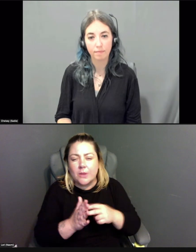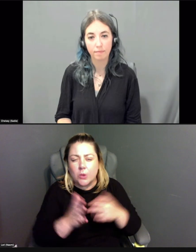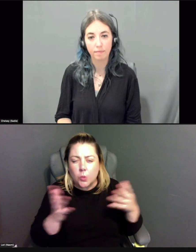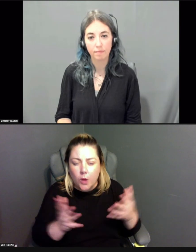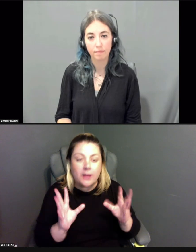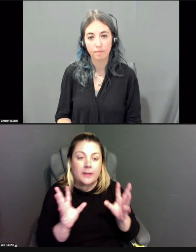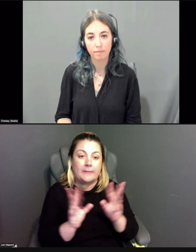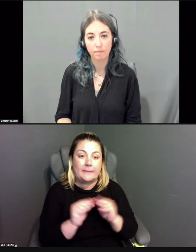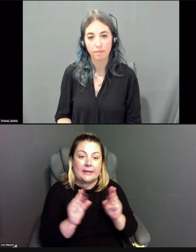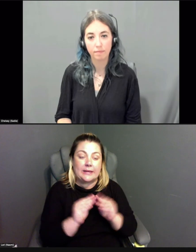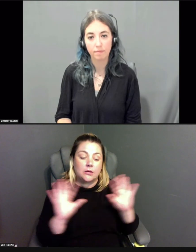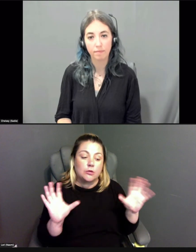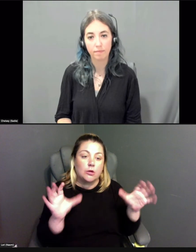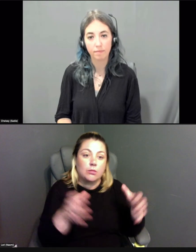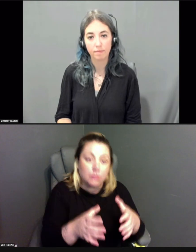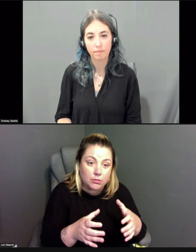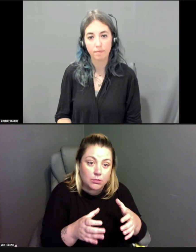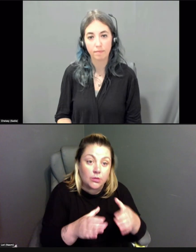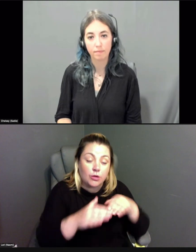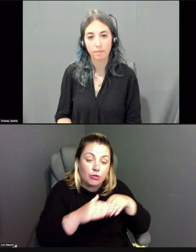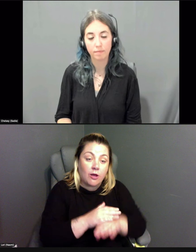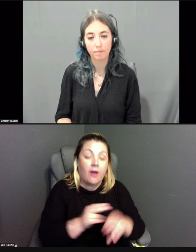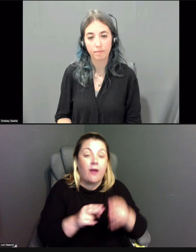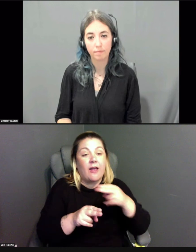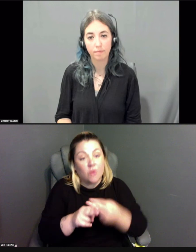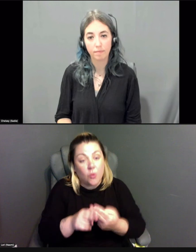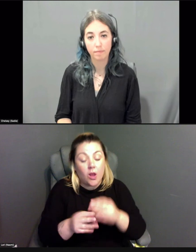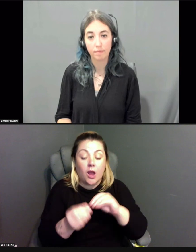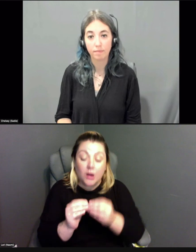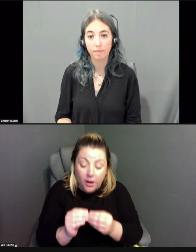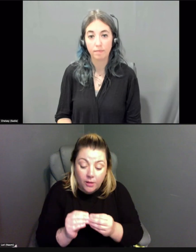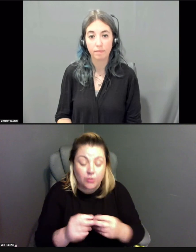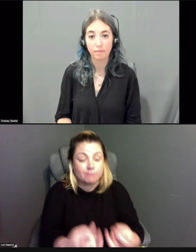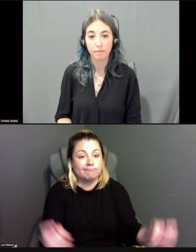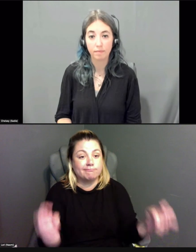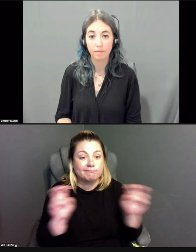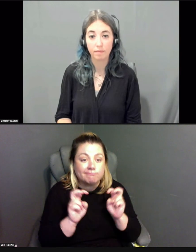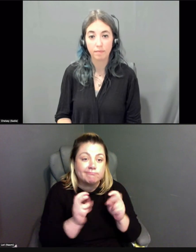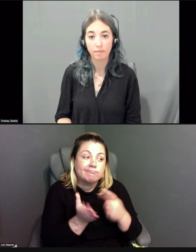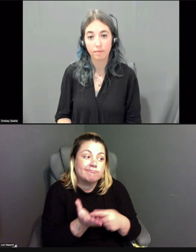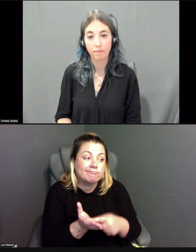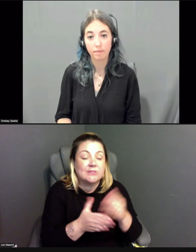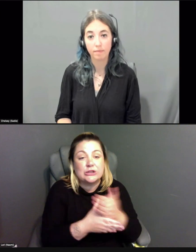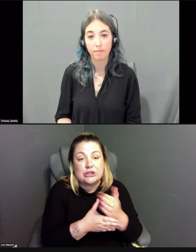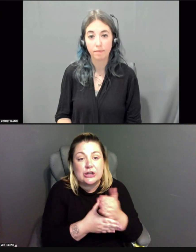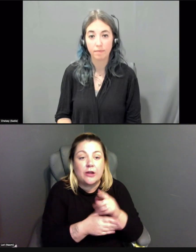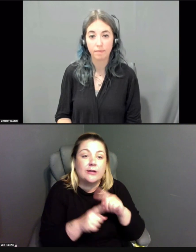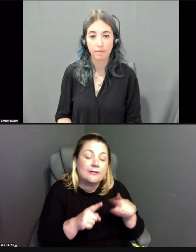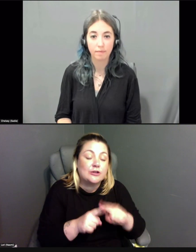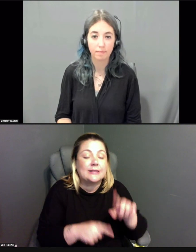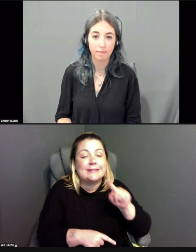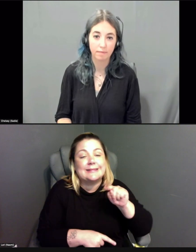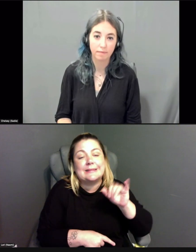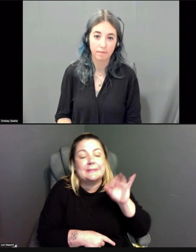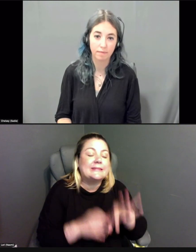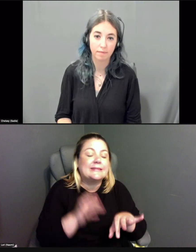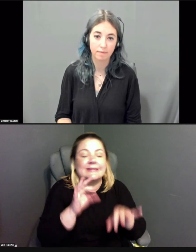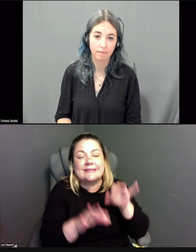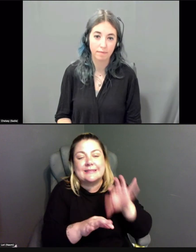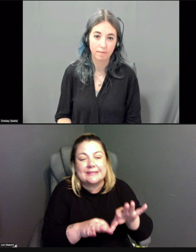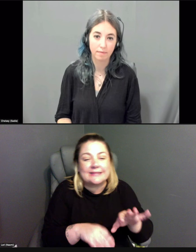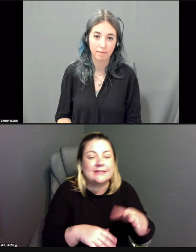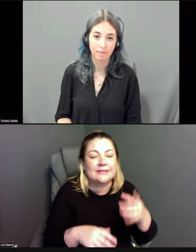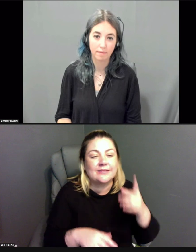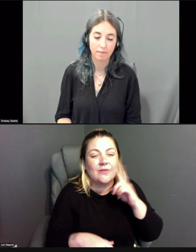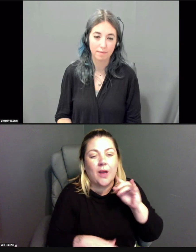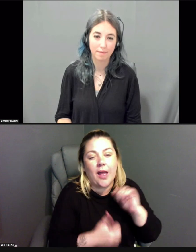you go to get like weigh in and get diet tips, essentially. And I think I hear the same thing from people about, just going to throw CrossFit under the